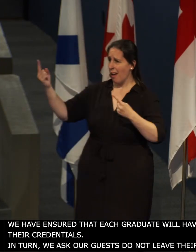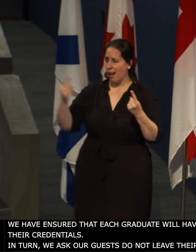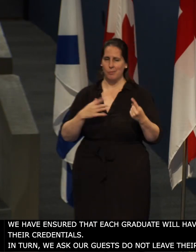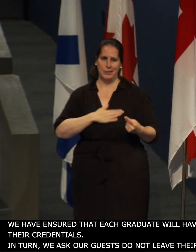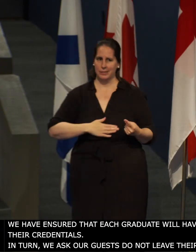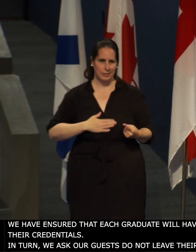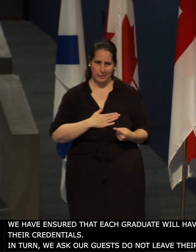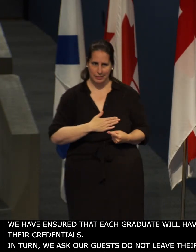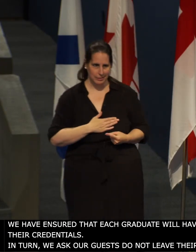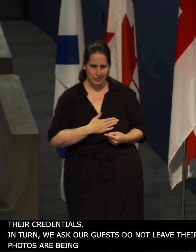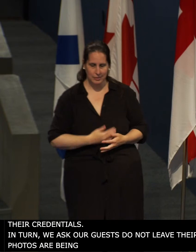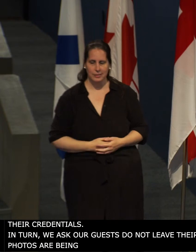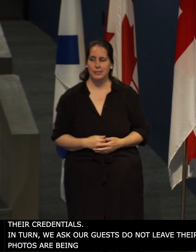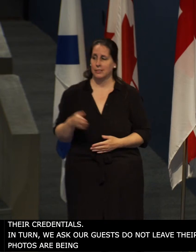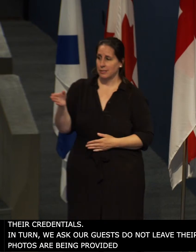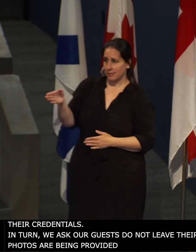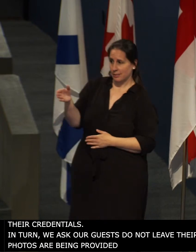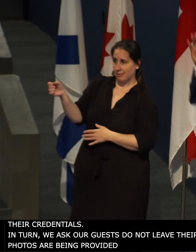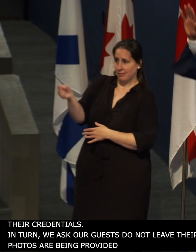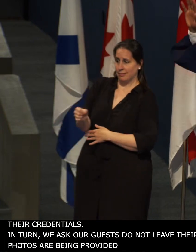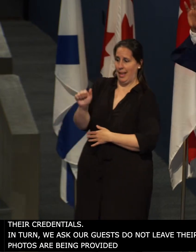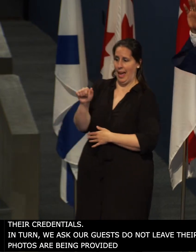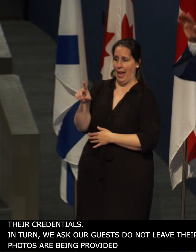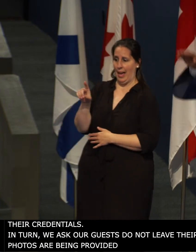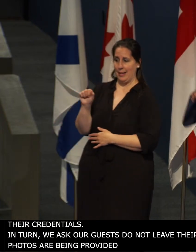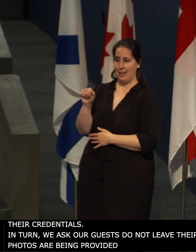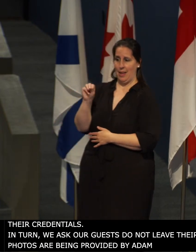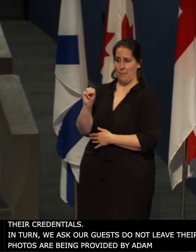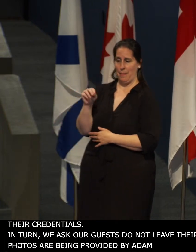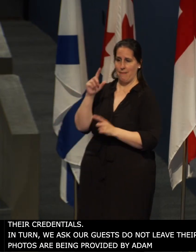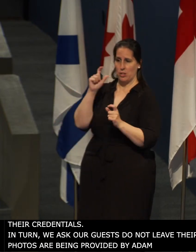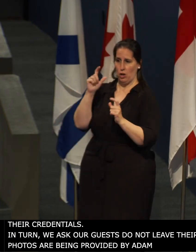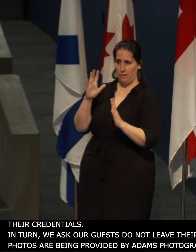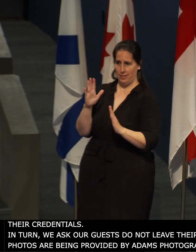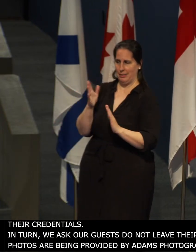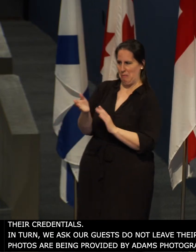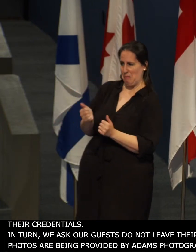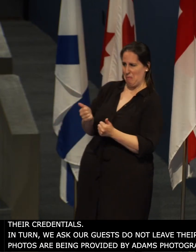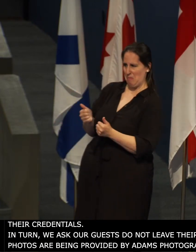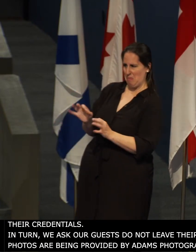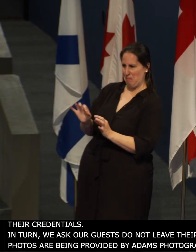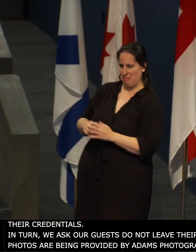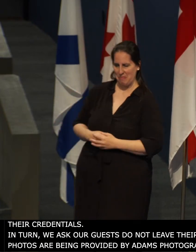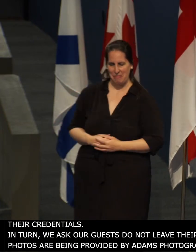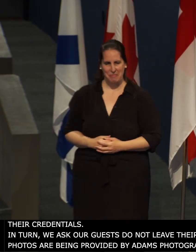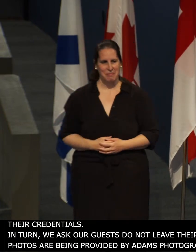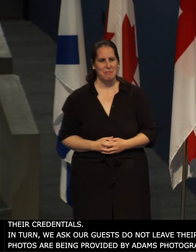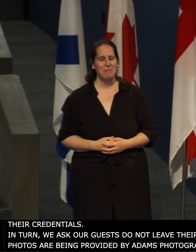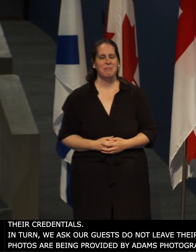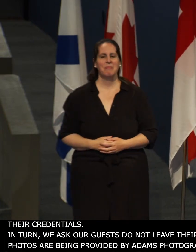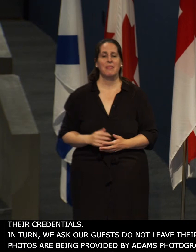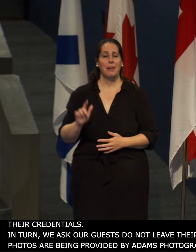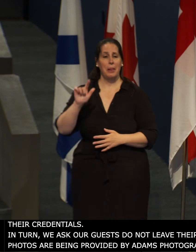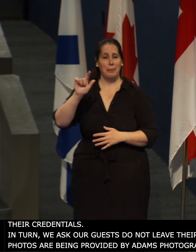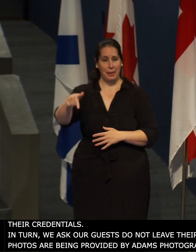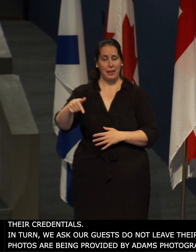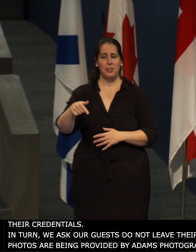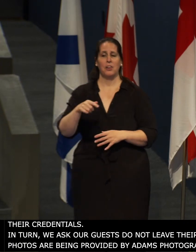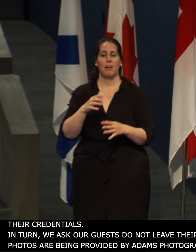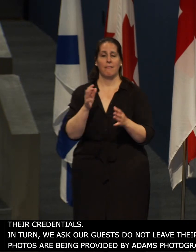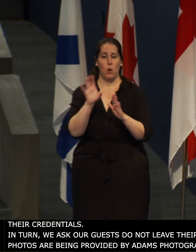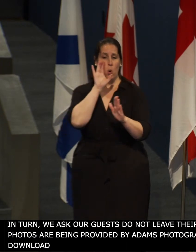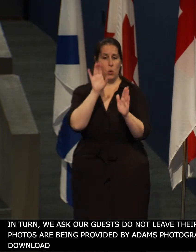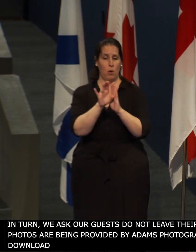by Adams Photography, my guys, who will provide a link to where you can download your photo free